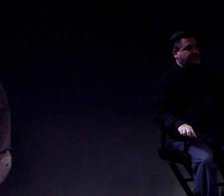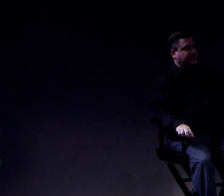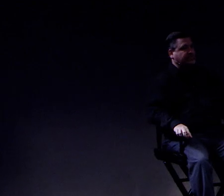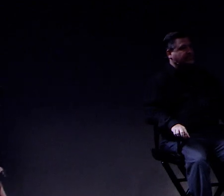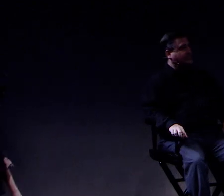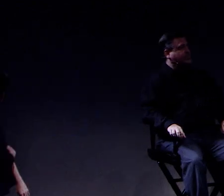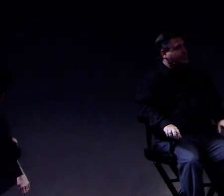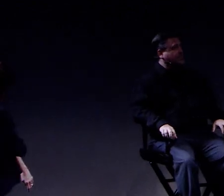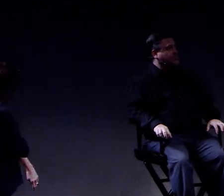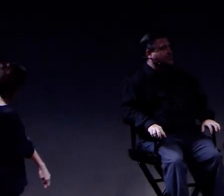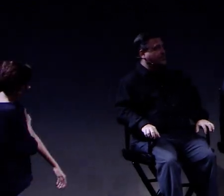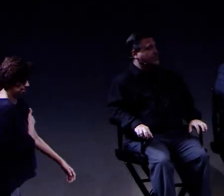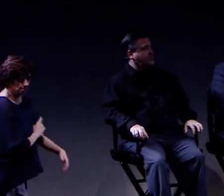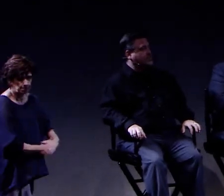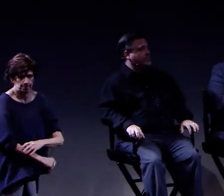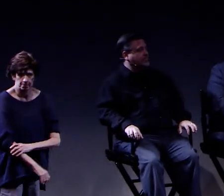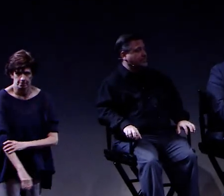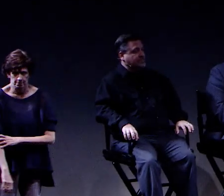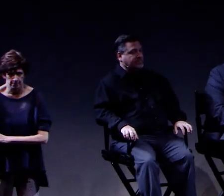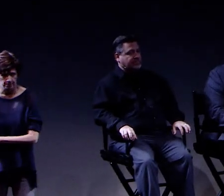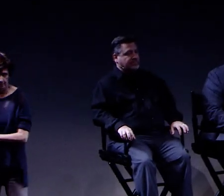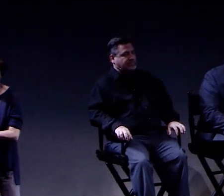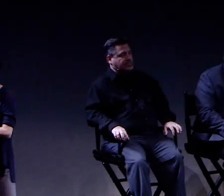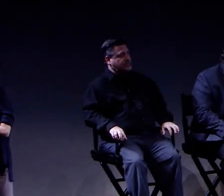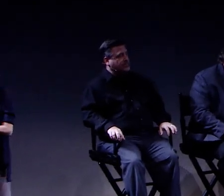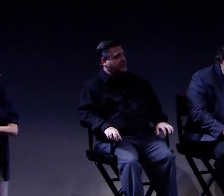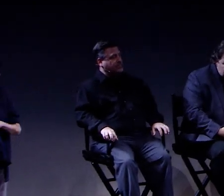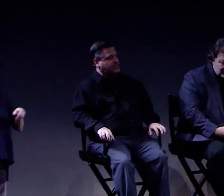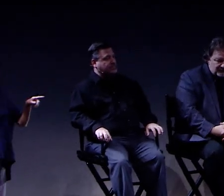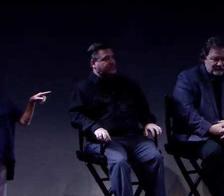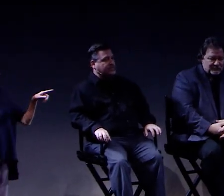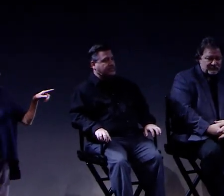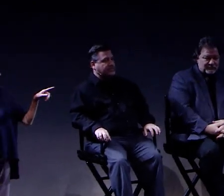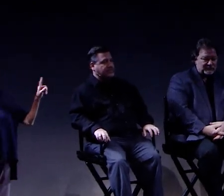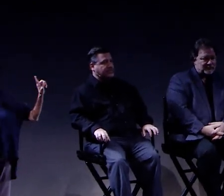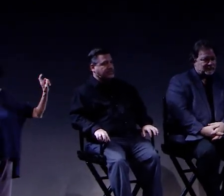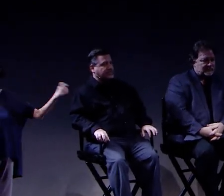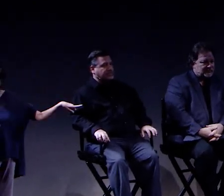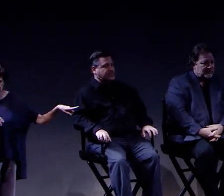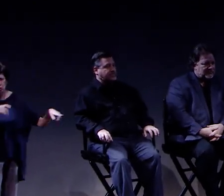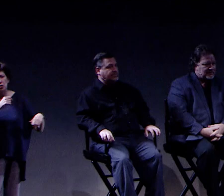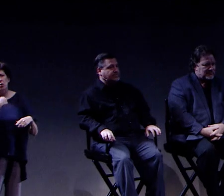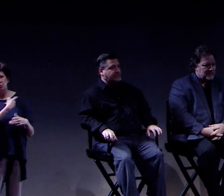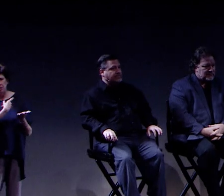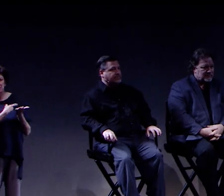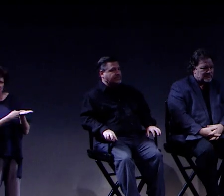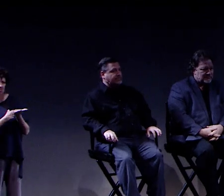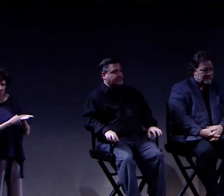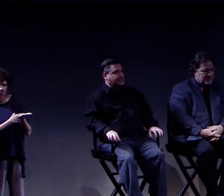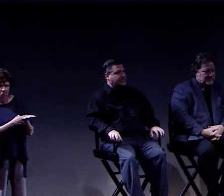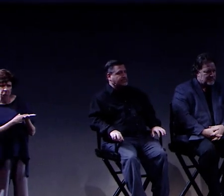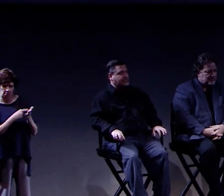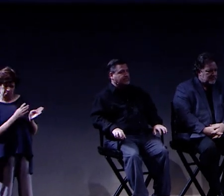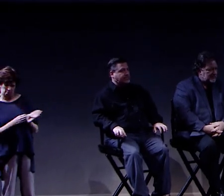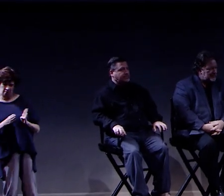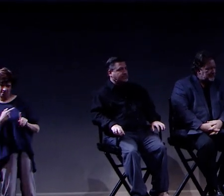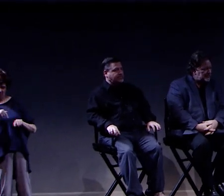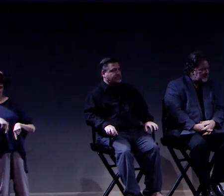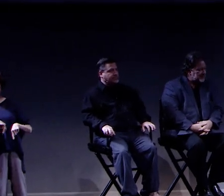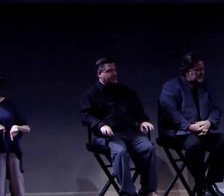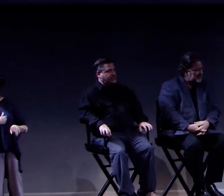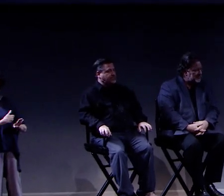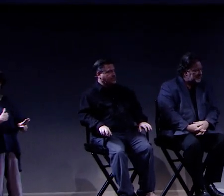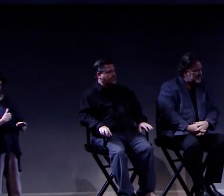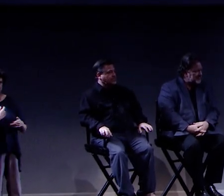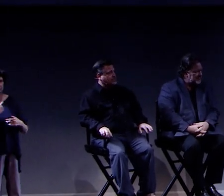Thank you, Michael. So I had a quick question for you. You know, we had some conversations, you know, preparing for this